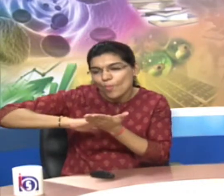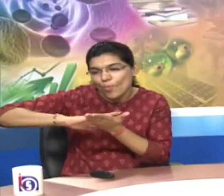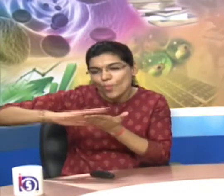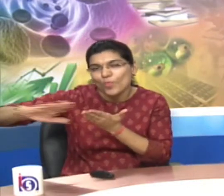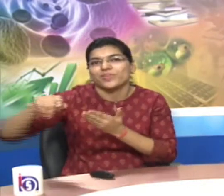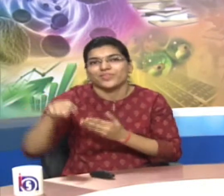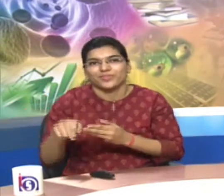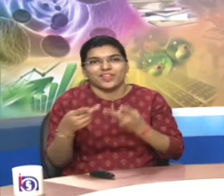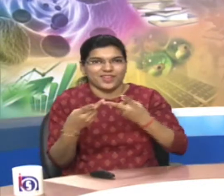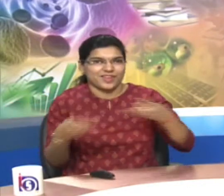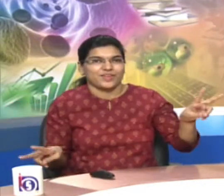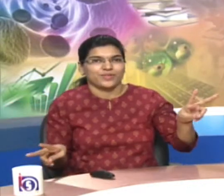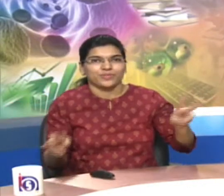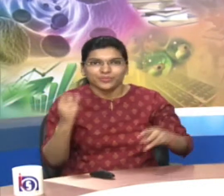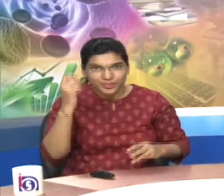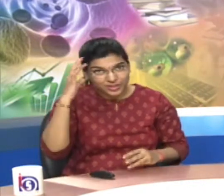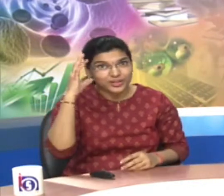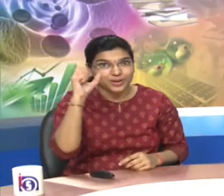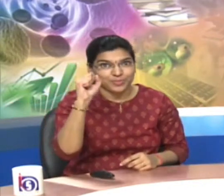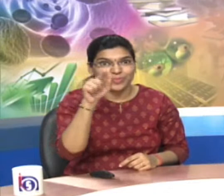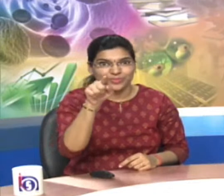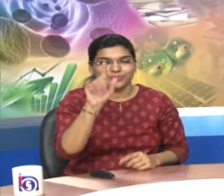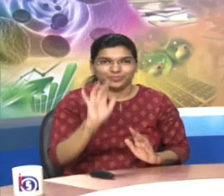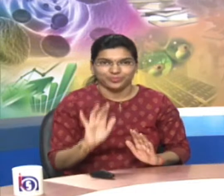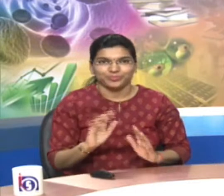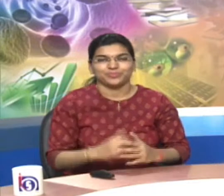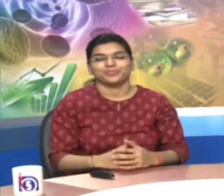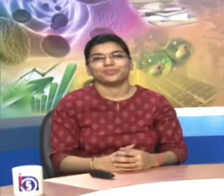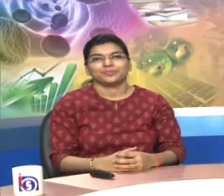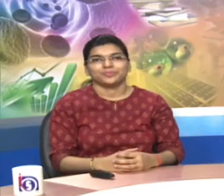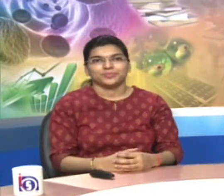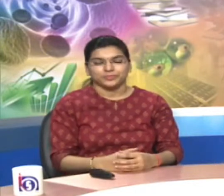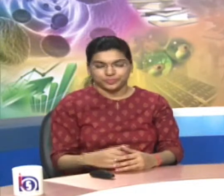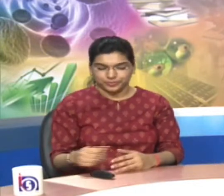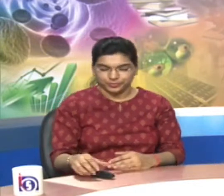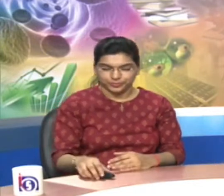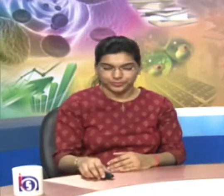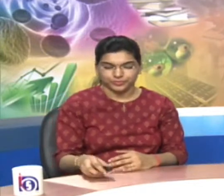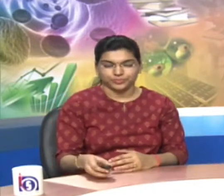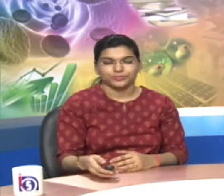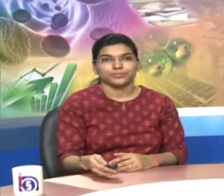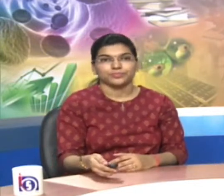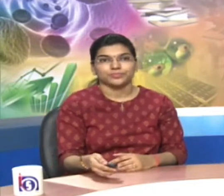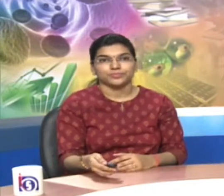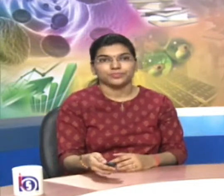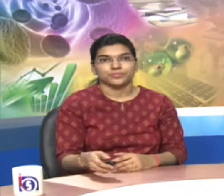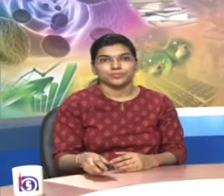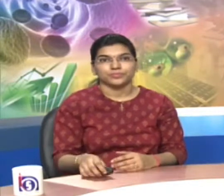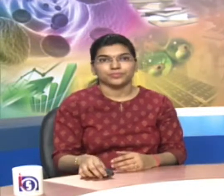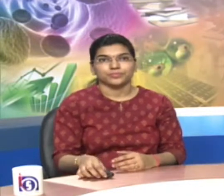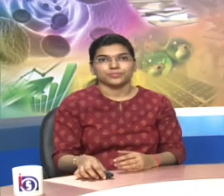option. So this is a bit different, you should understand this.